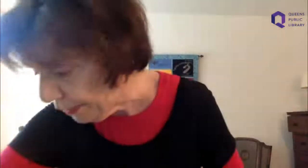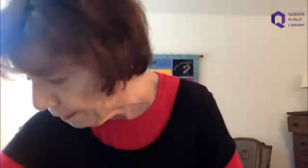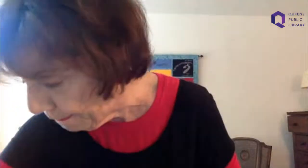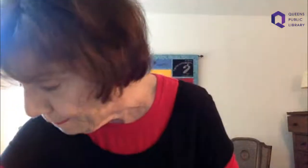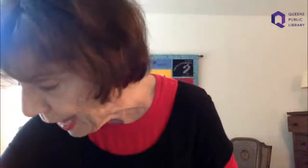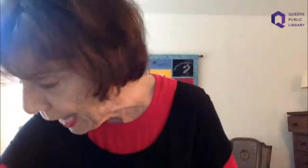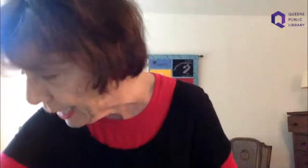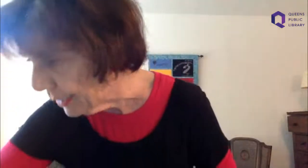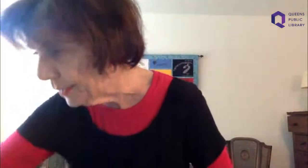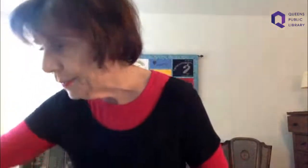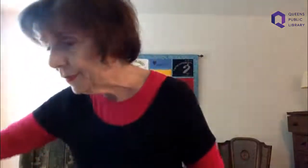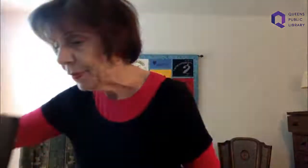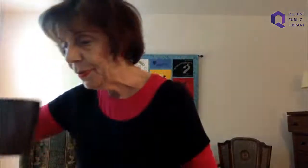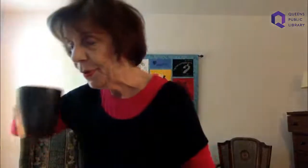the back.